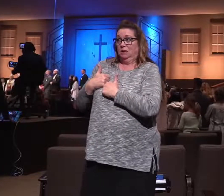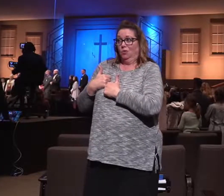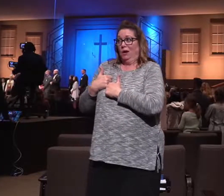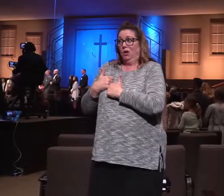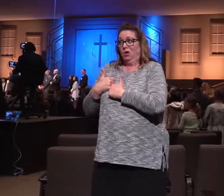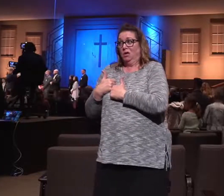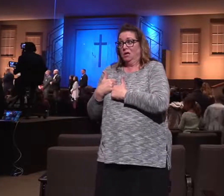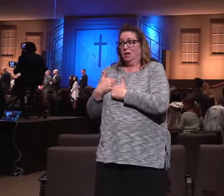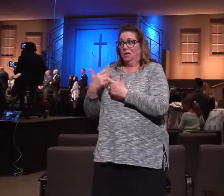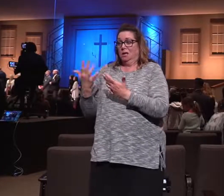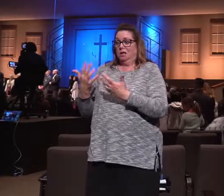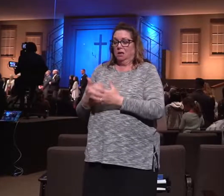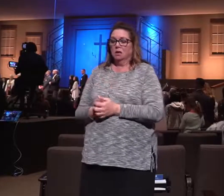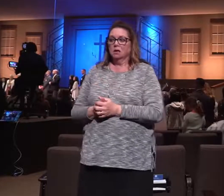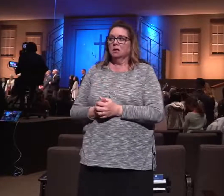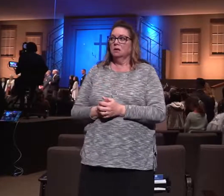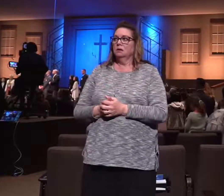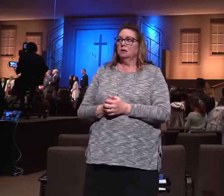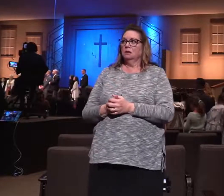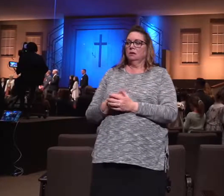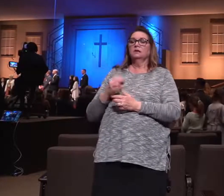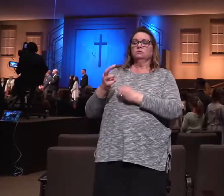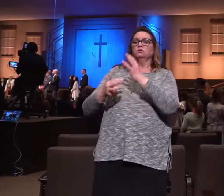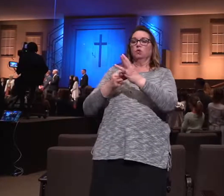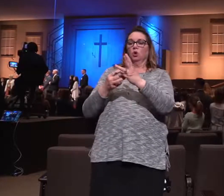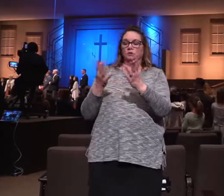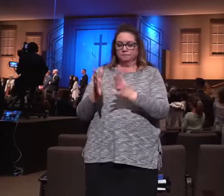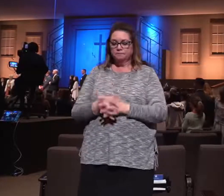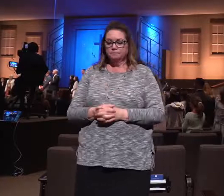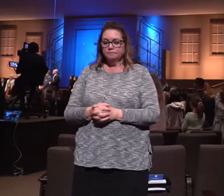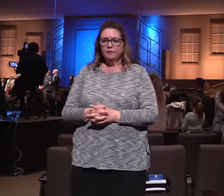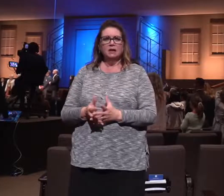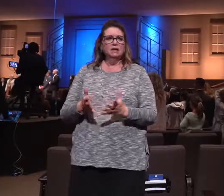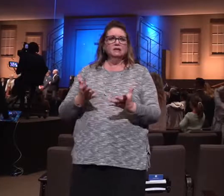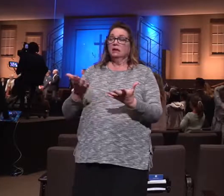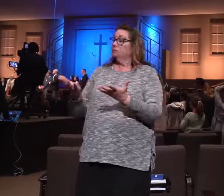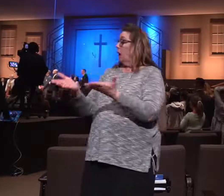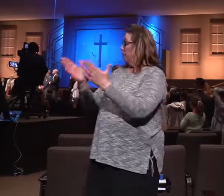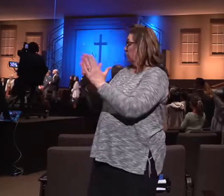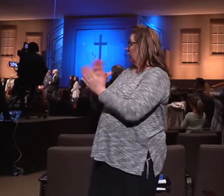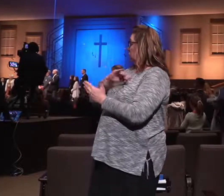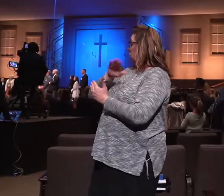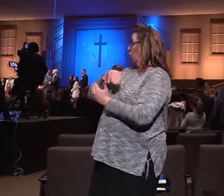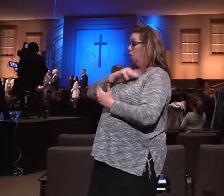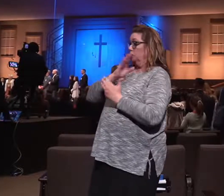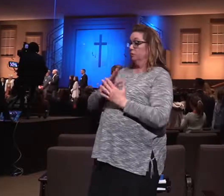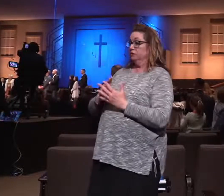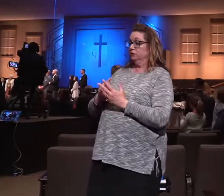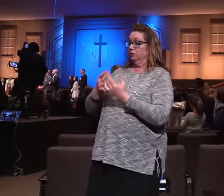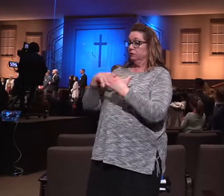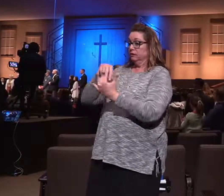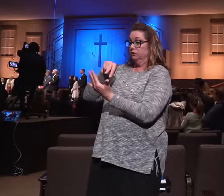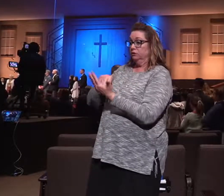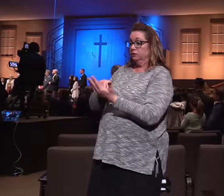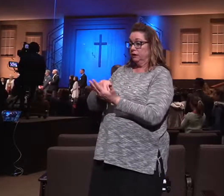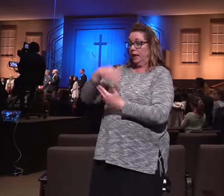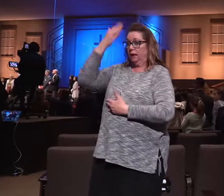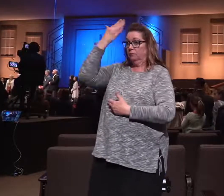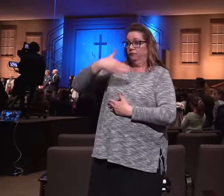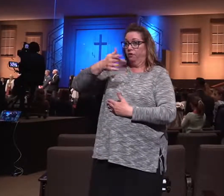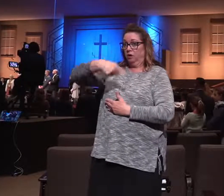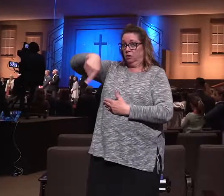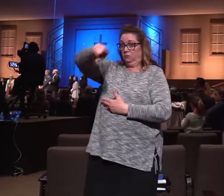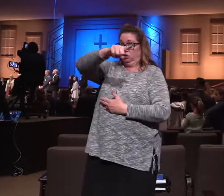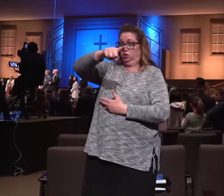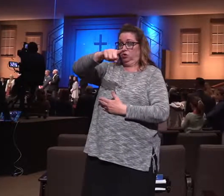here. And I'm going to ask you if you would just stand here before us as a visual, as our ushers pass out the commitment cards. Ushers, if you'll do that